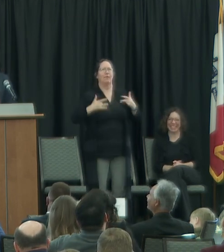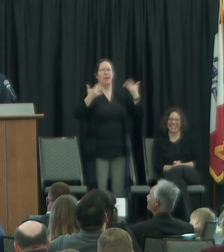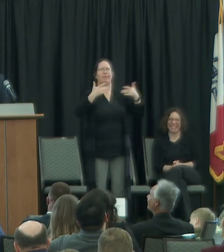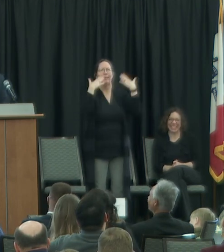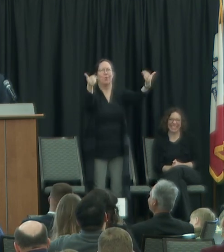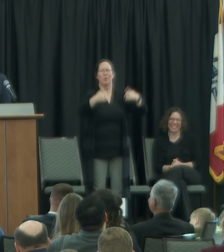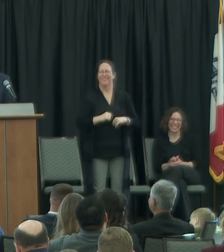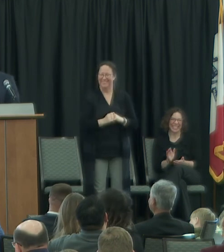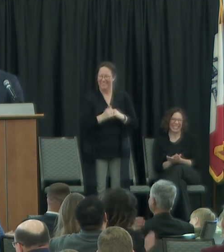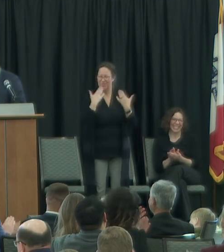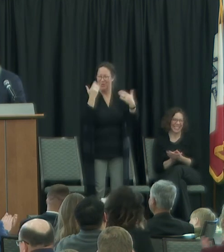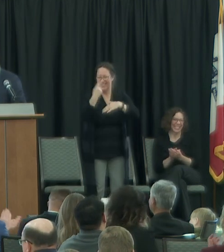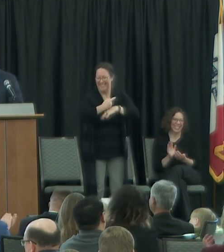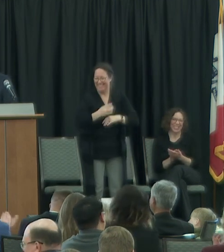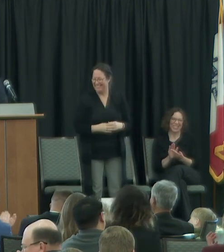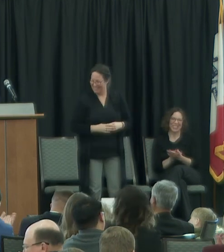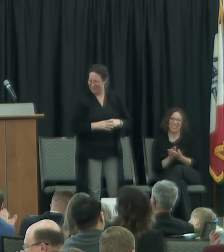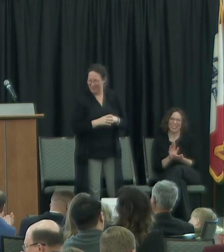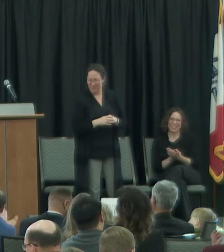you all. Have a great day.